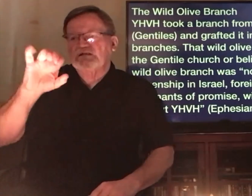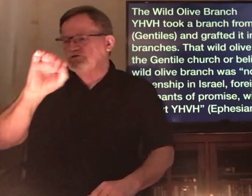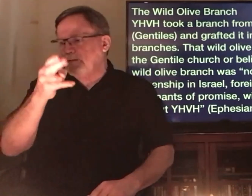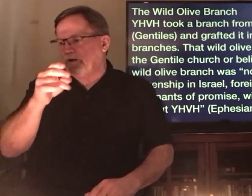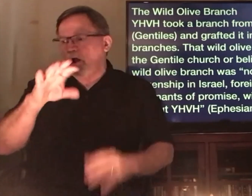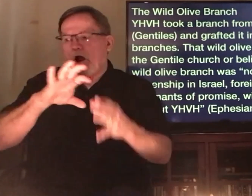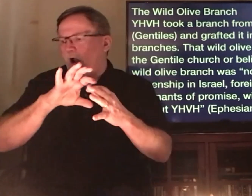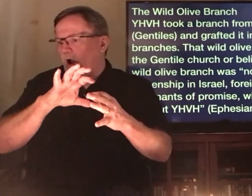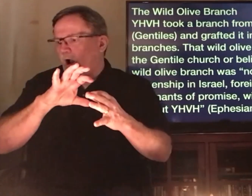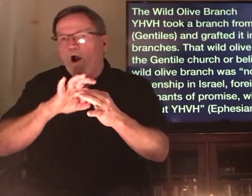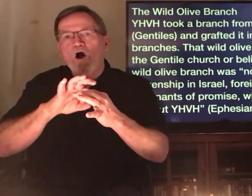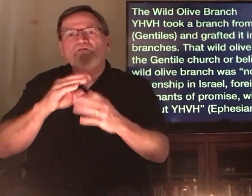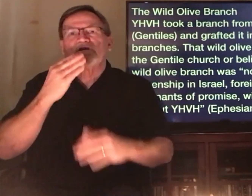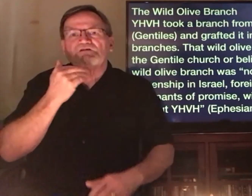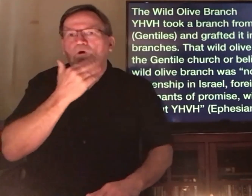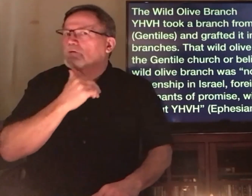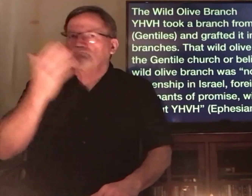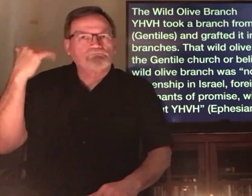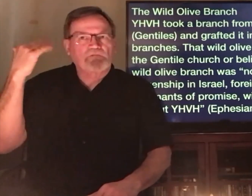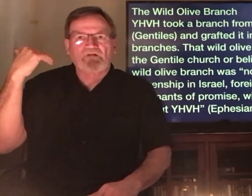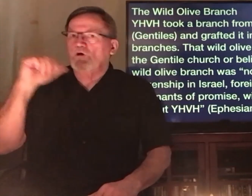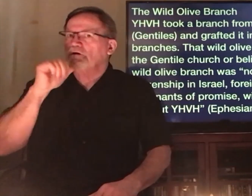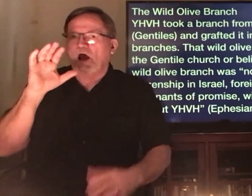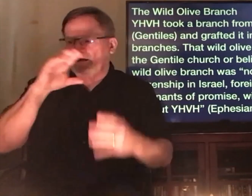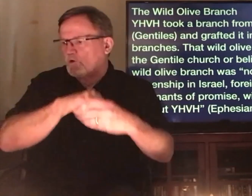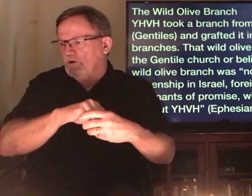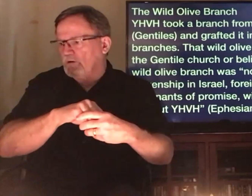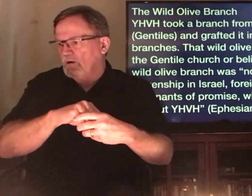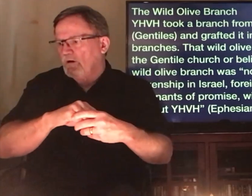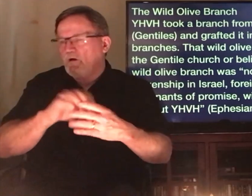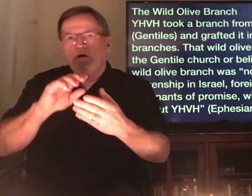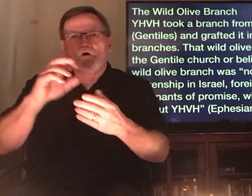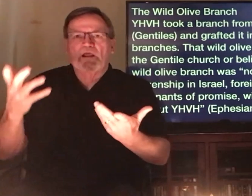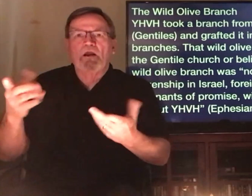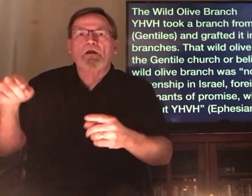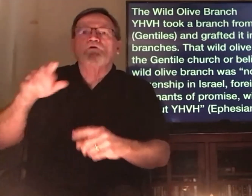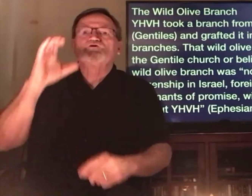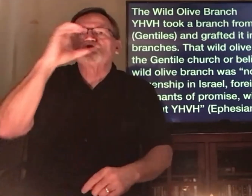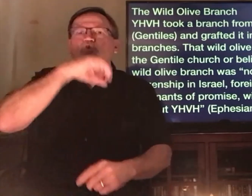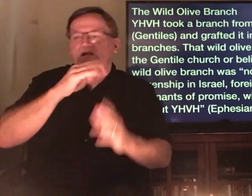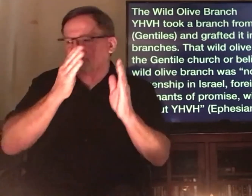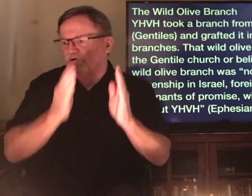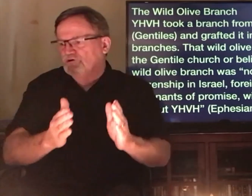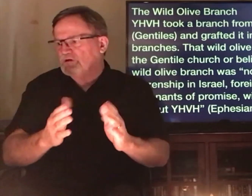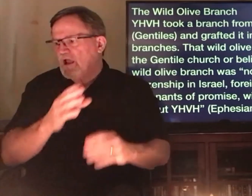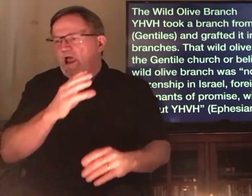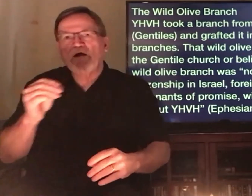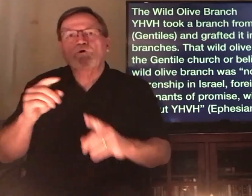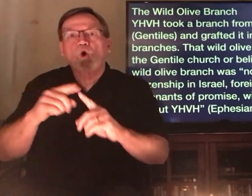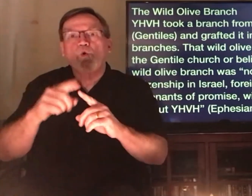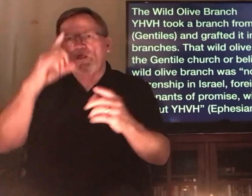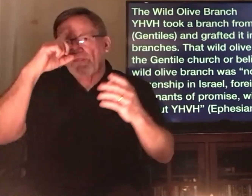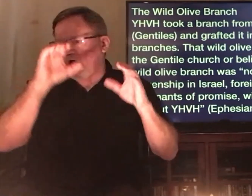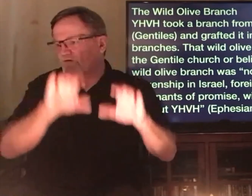temporary. Yahweh one day will grab each branch back to the